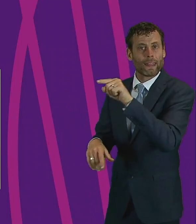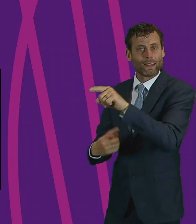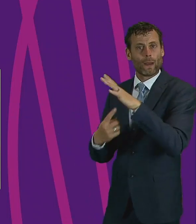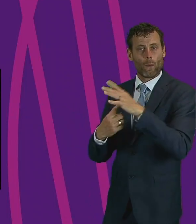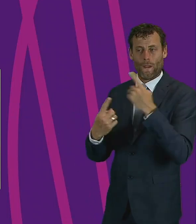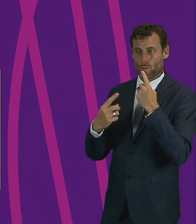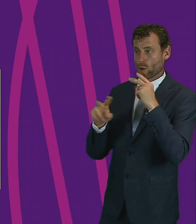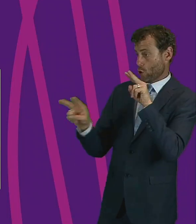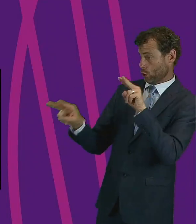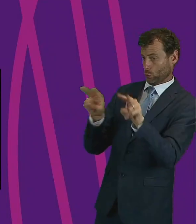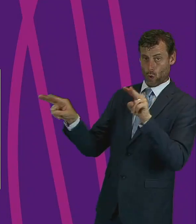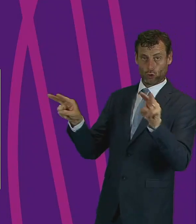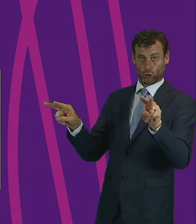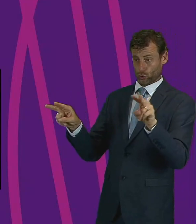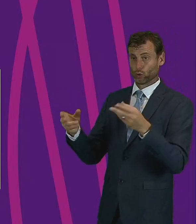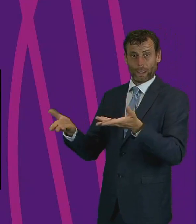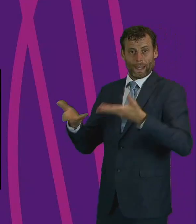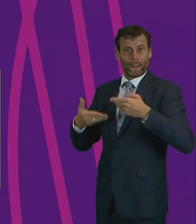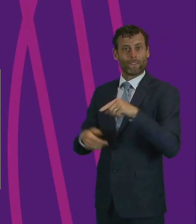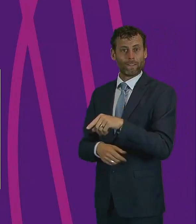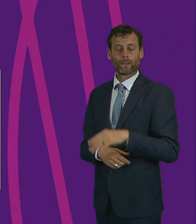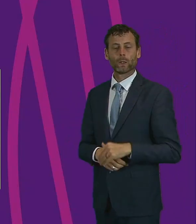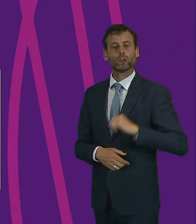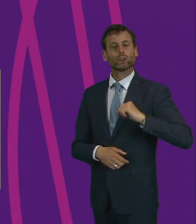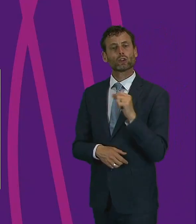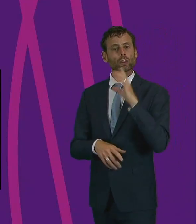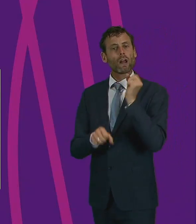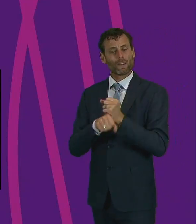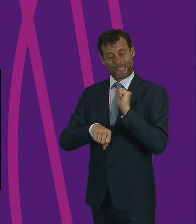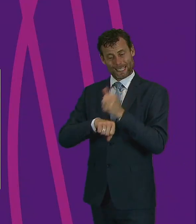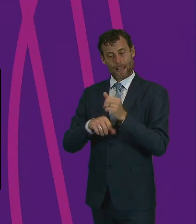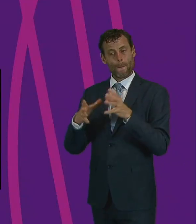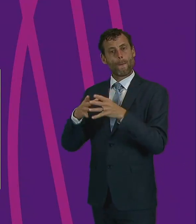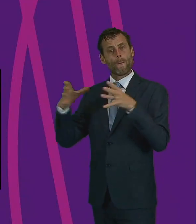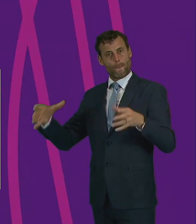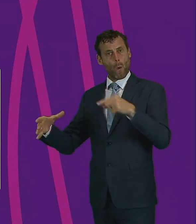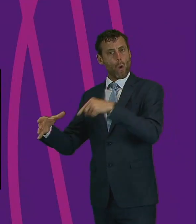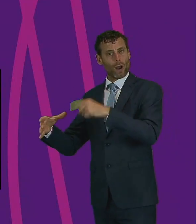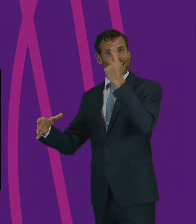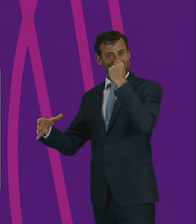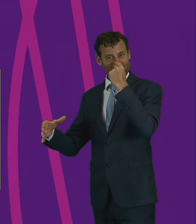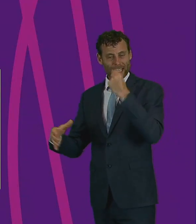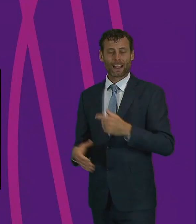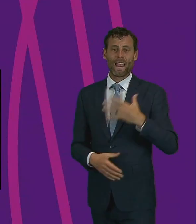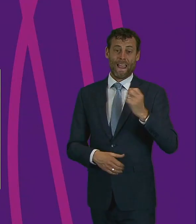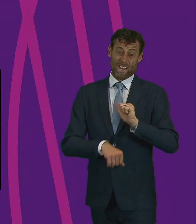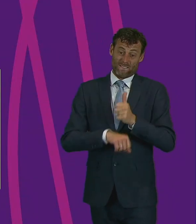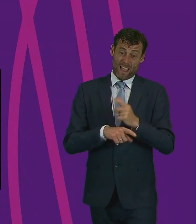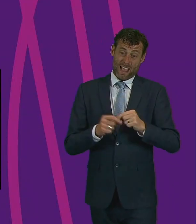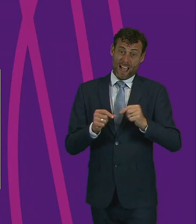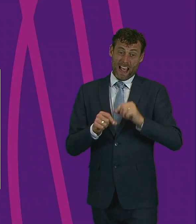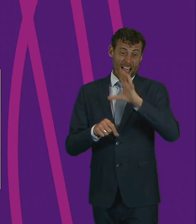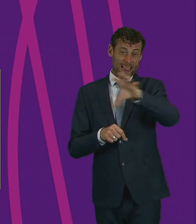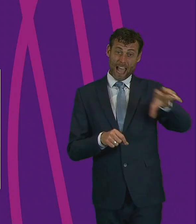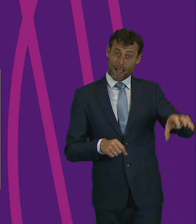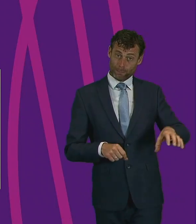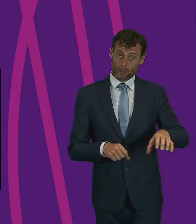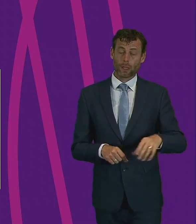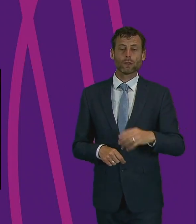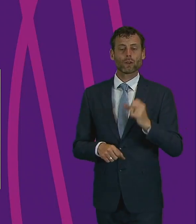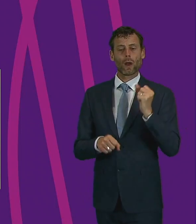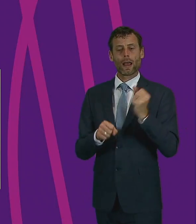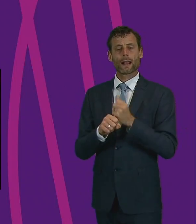manage the spread. The Scottish Government has expanded testing and eligibility and capacity considerably, and combined with the Glasgow